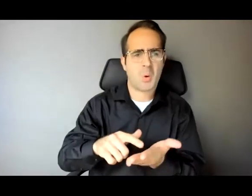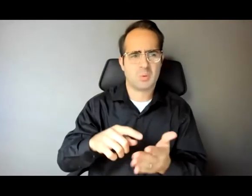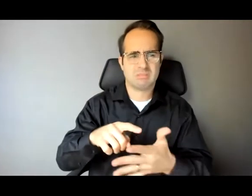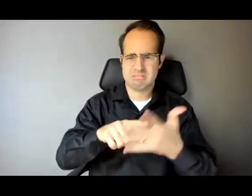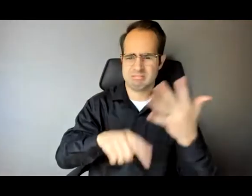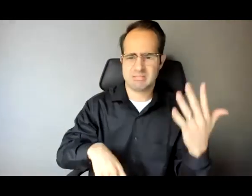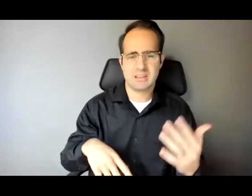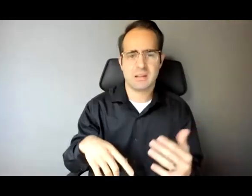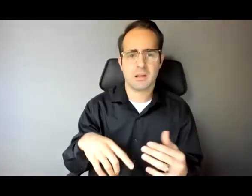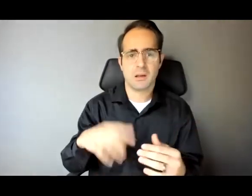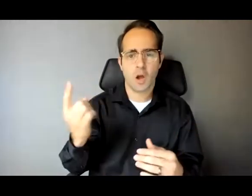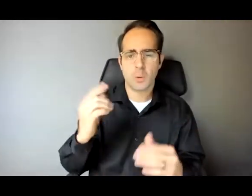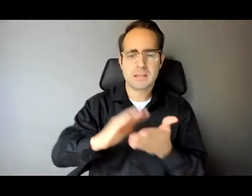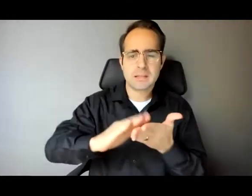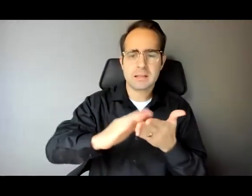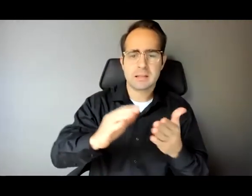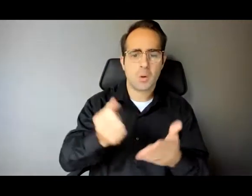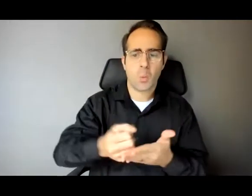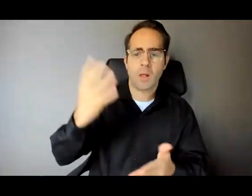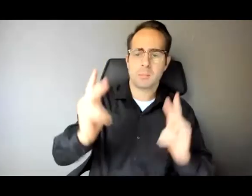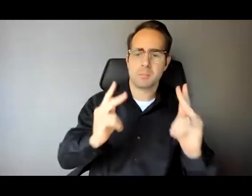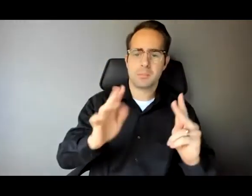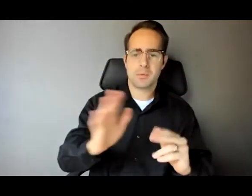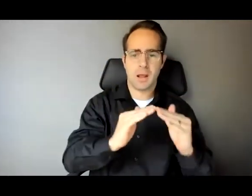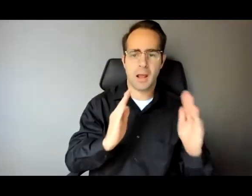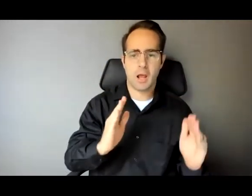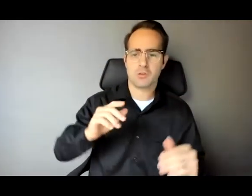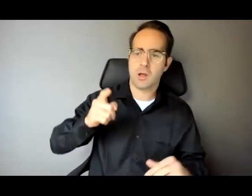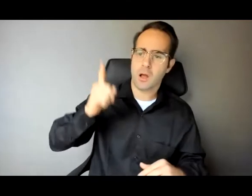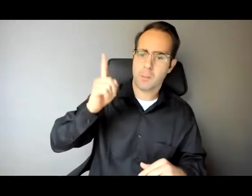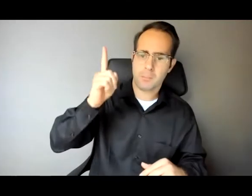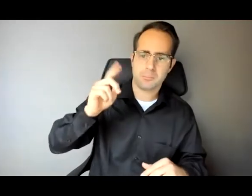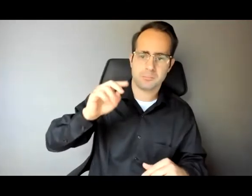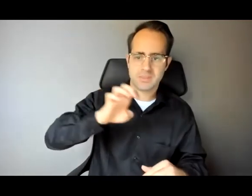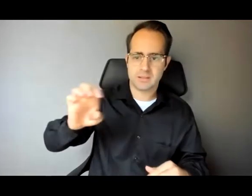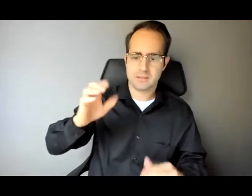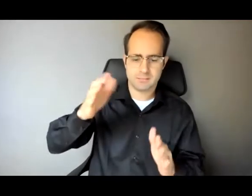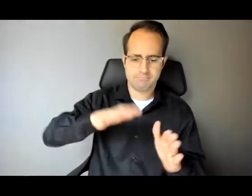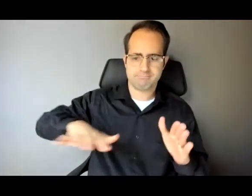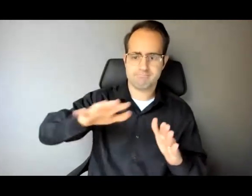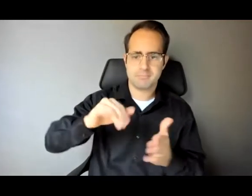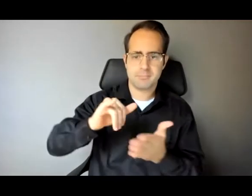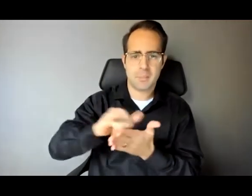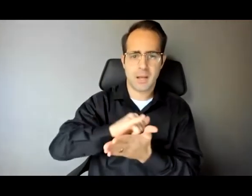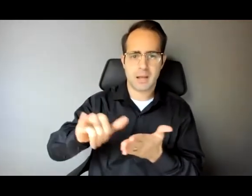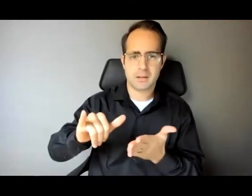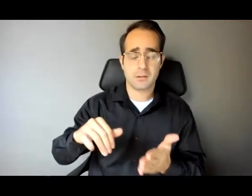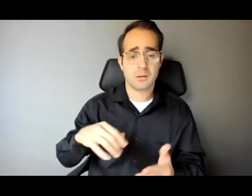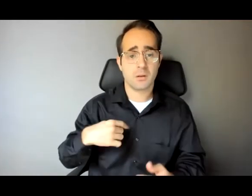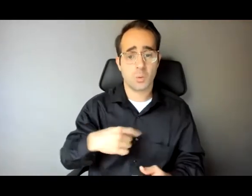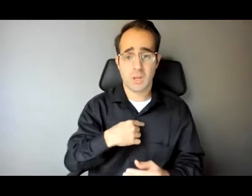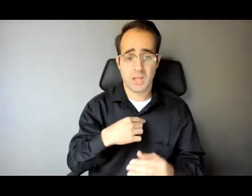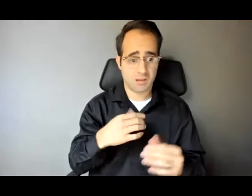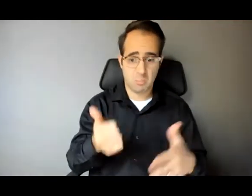East sides of Manhattan. We were on and off public assistance, and we used the hospital emergency room as our primary care